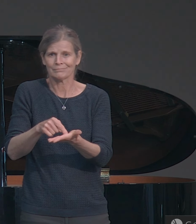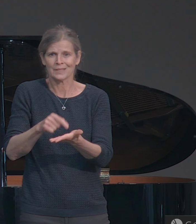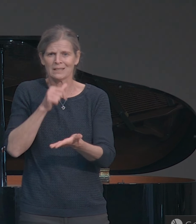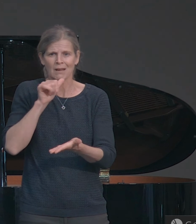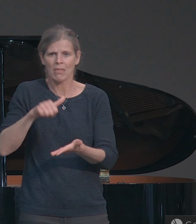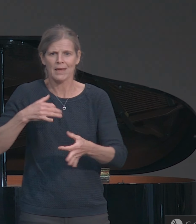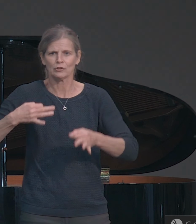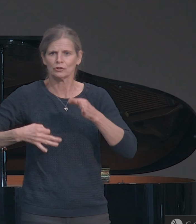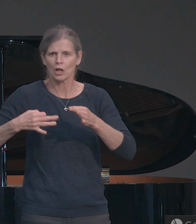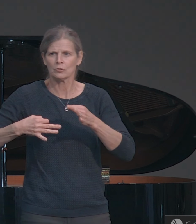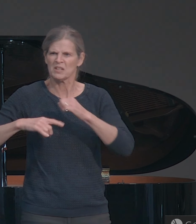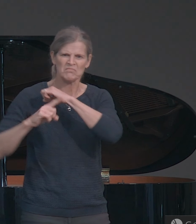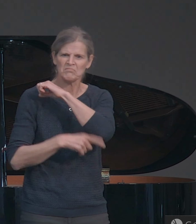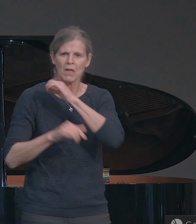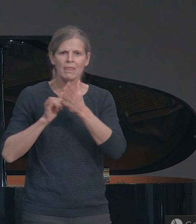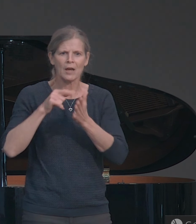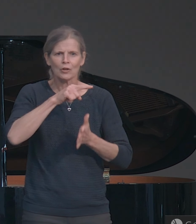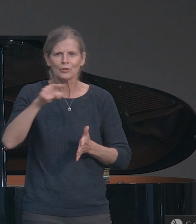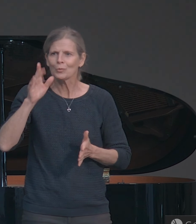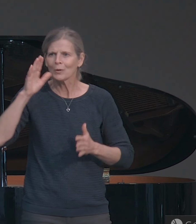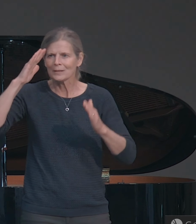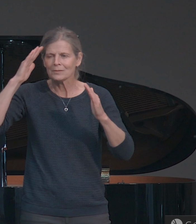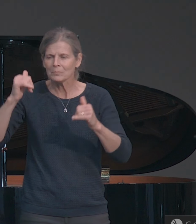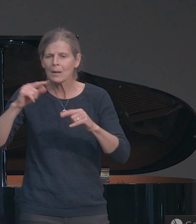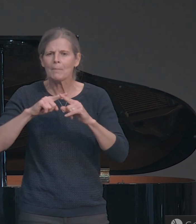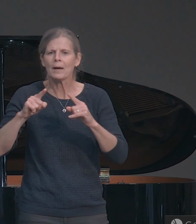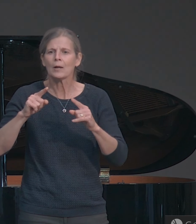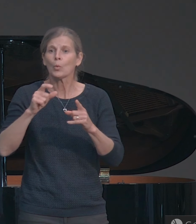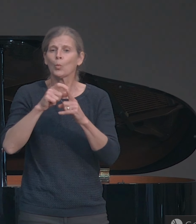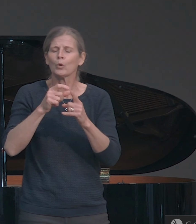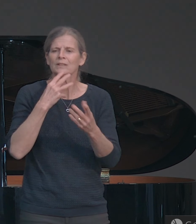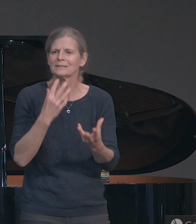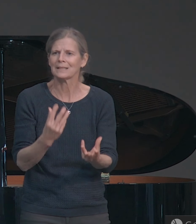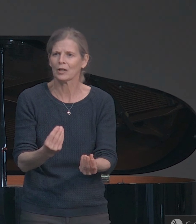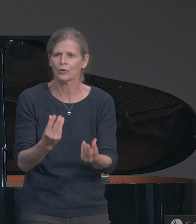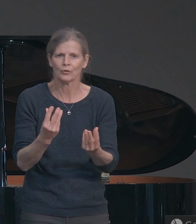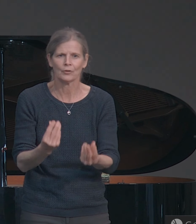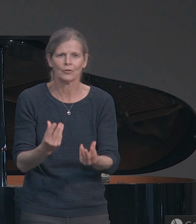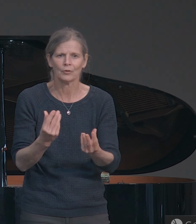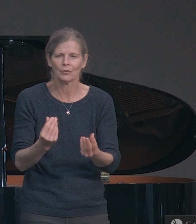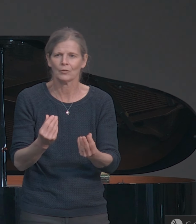thundering judgment you might expect, but words of tenderness. Look at verse 3.